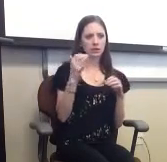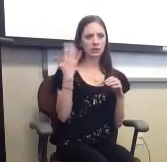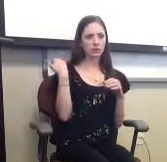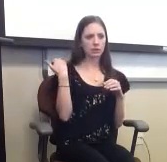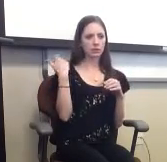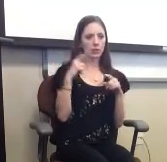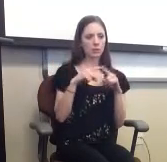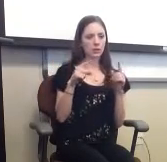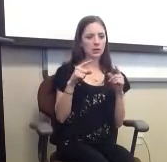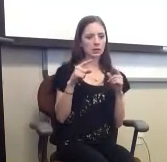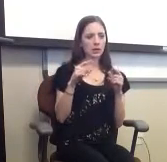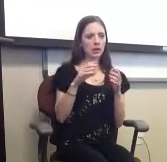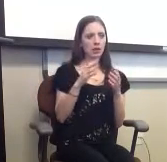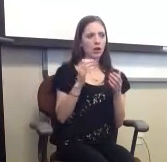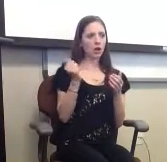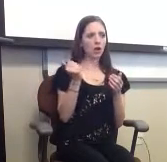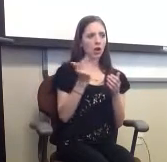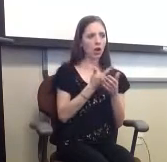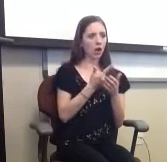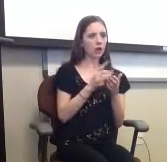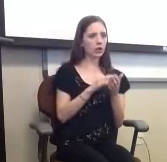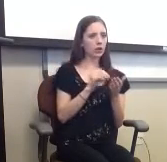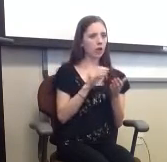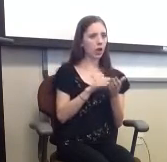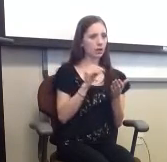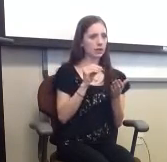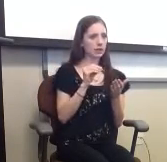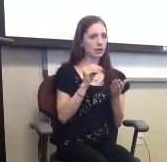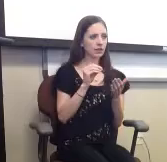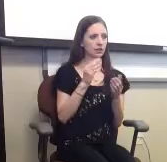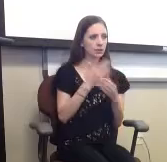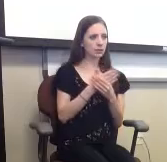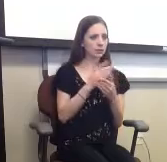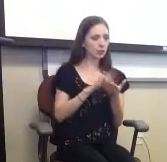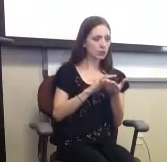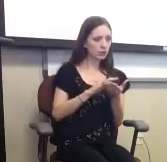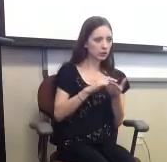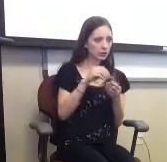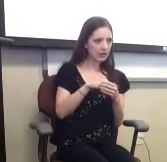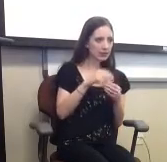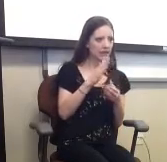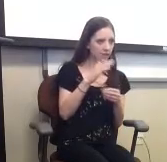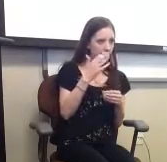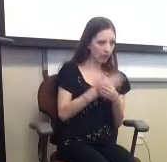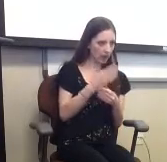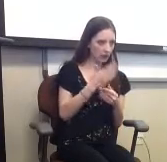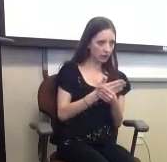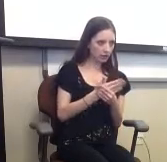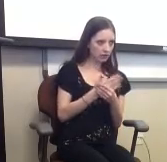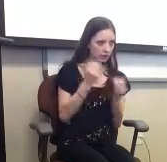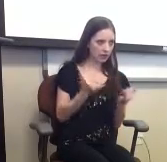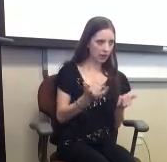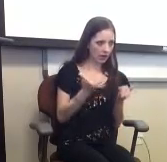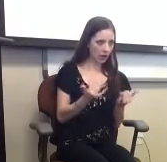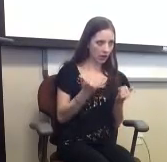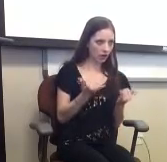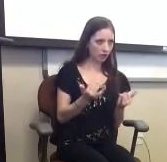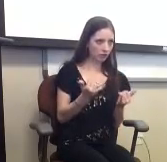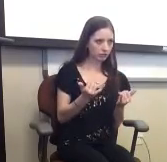in the Are in files? there. They're still there. Yeah, I've seen them. Don't worry about them, because